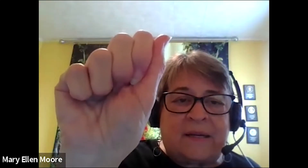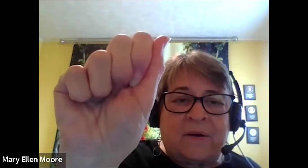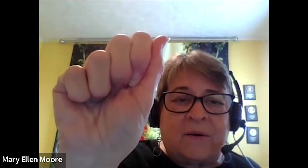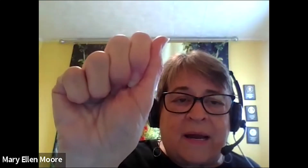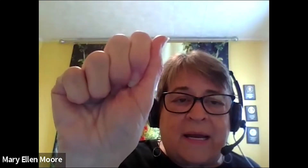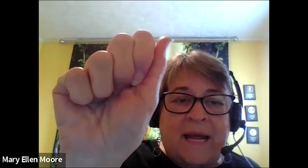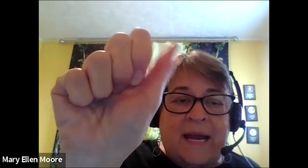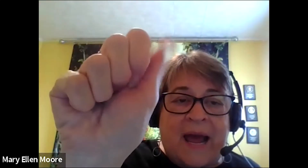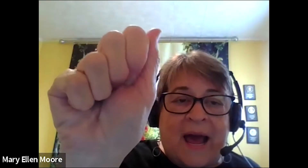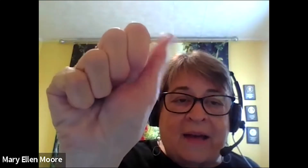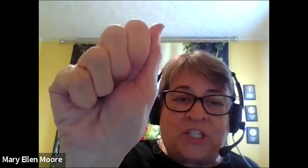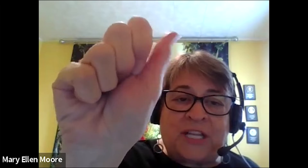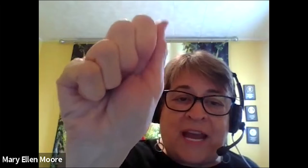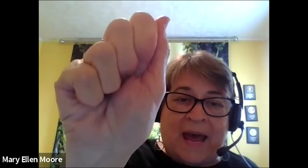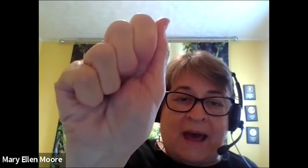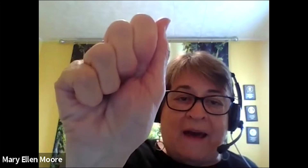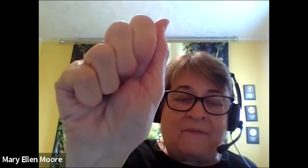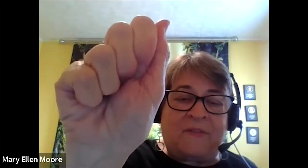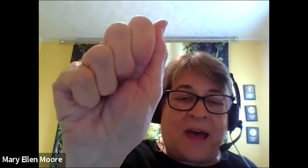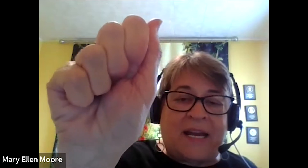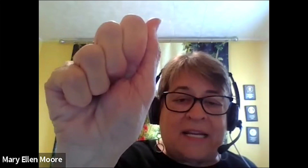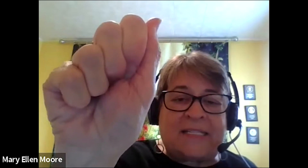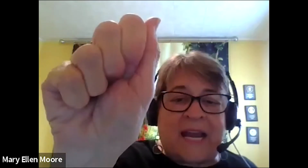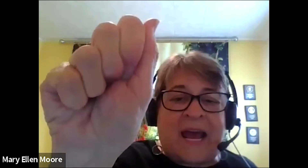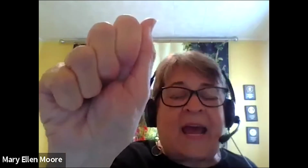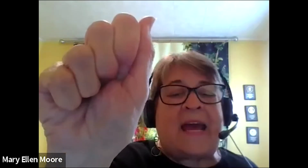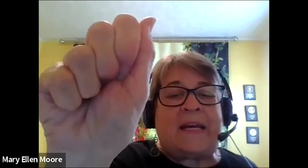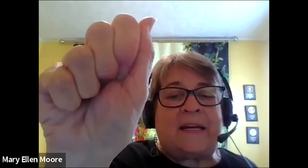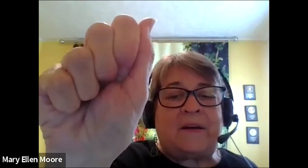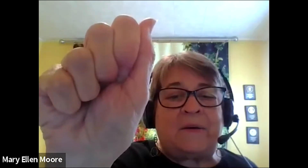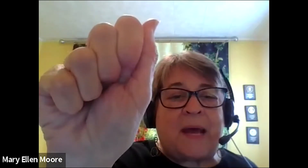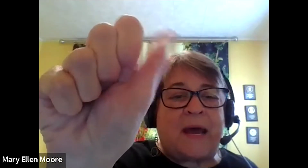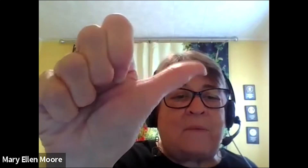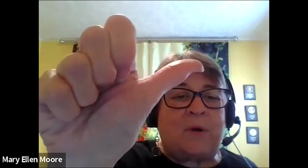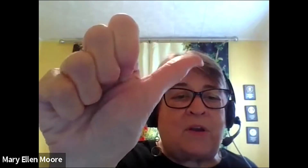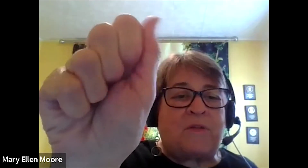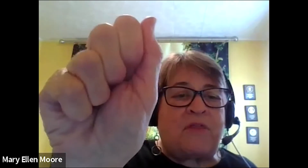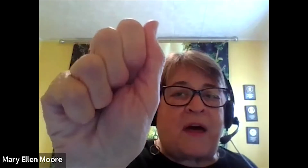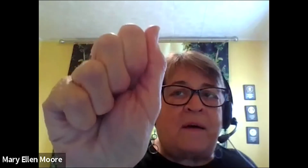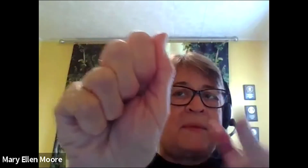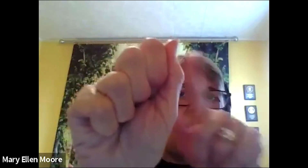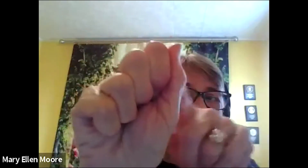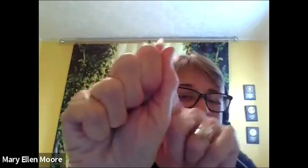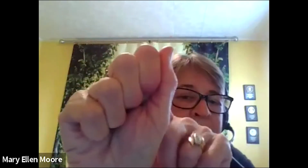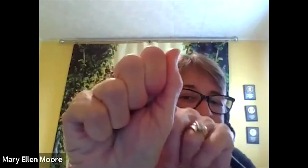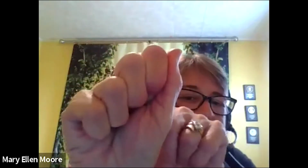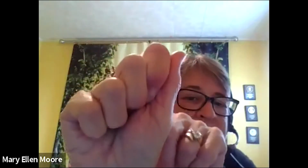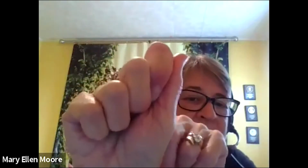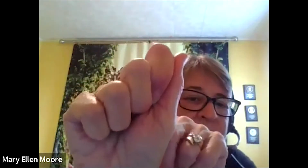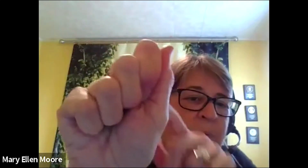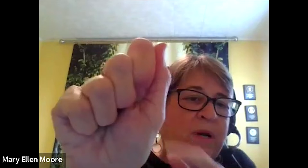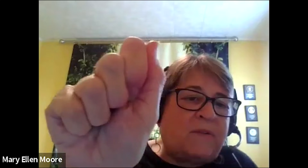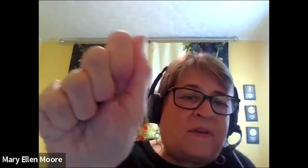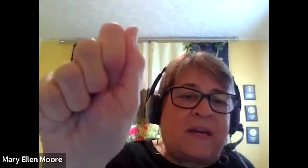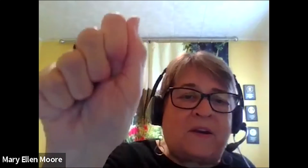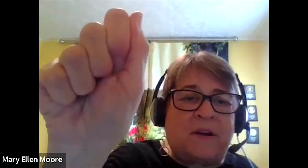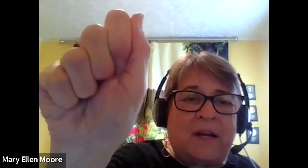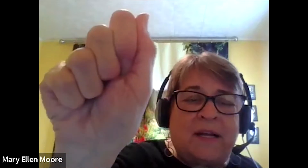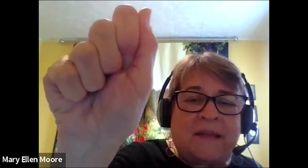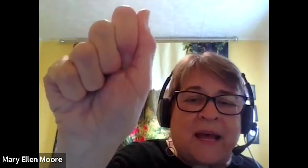All right. And I actually have, that is an A. Okay. When your thumb is up against your pointer finger, that's